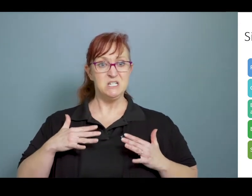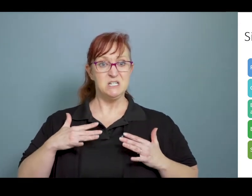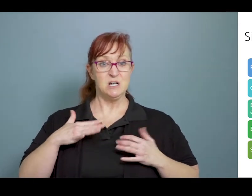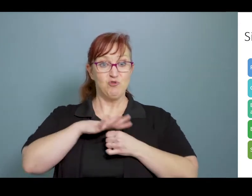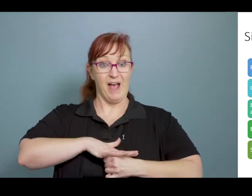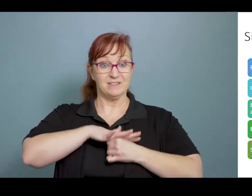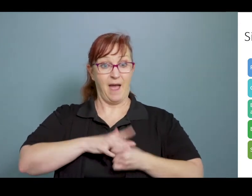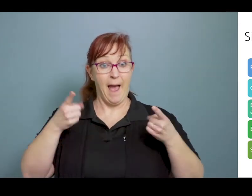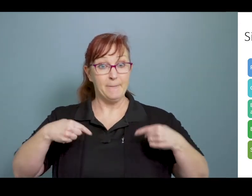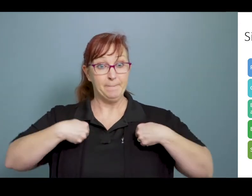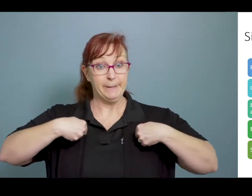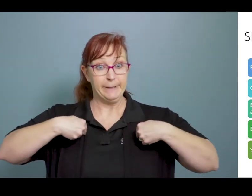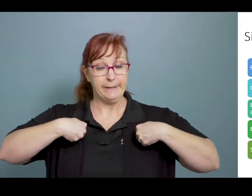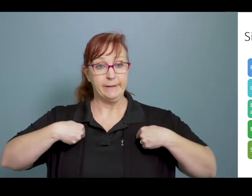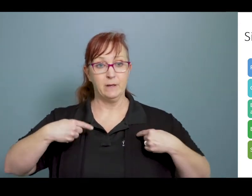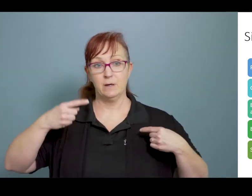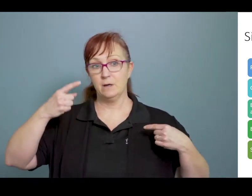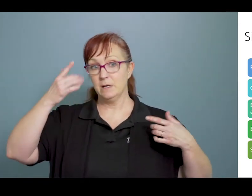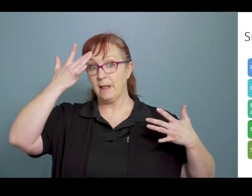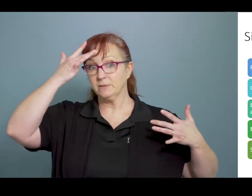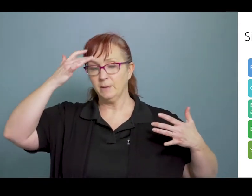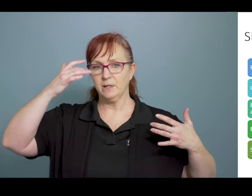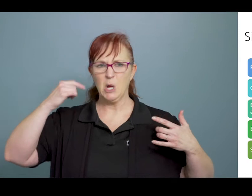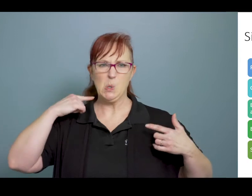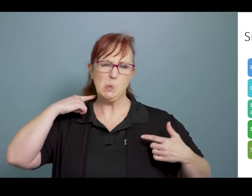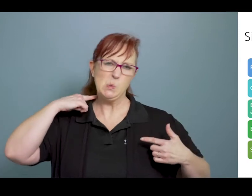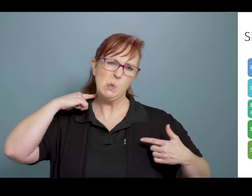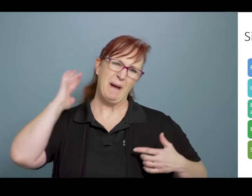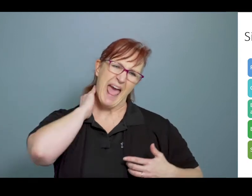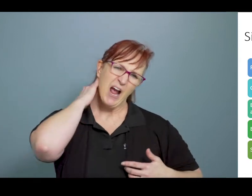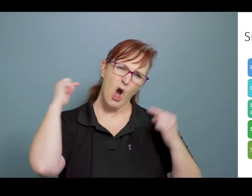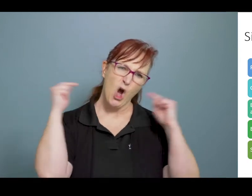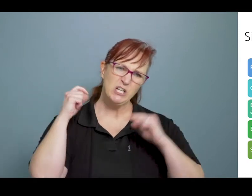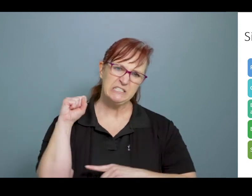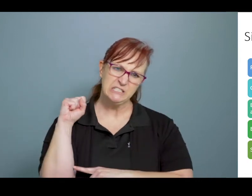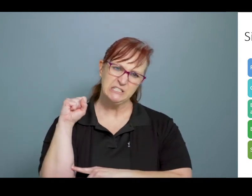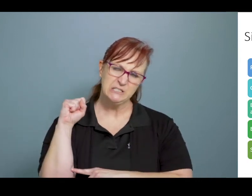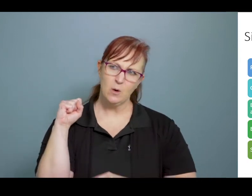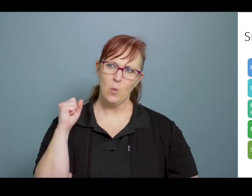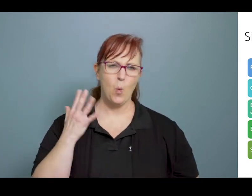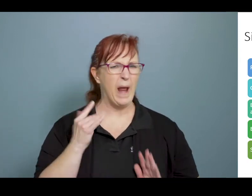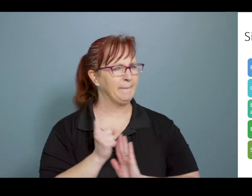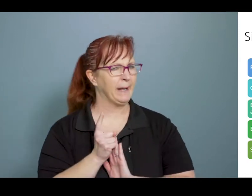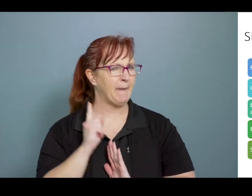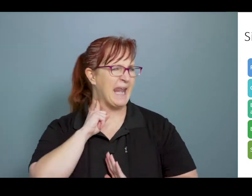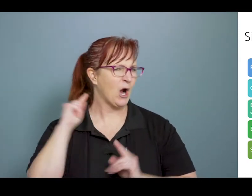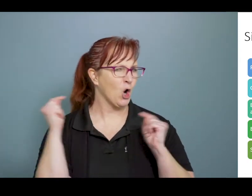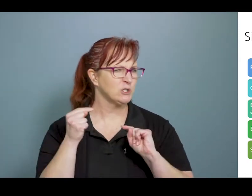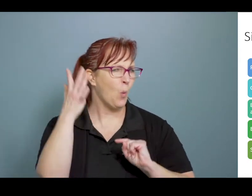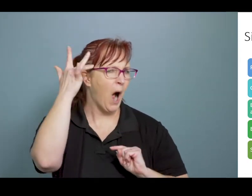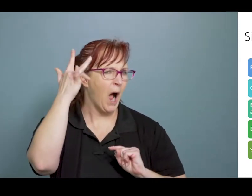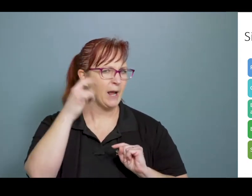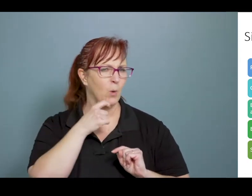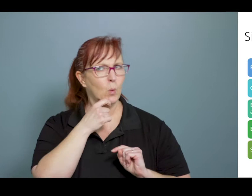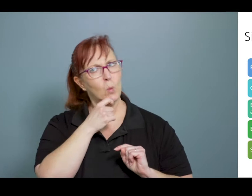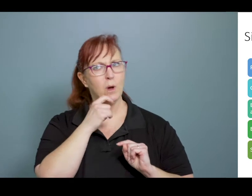it intellectually or emotionally, my neck starts hurting. And so then I can pause, be like, wait a minute, what's going on here? What do I